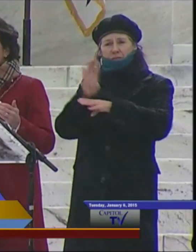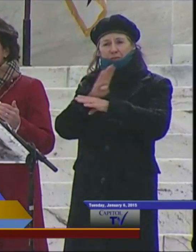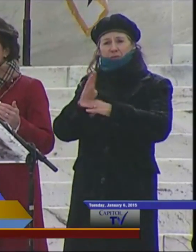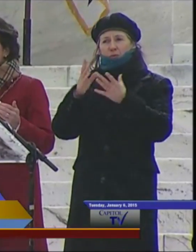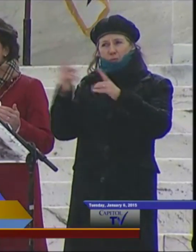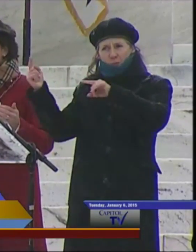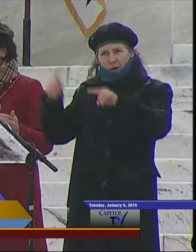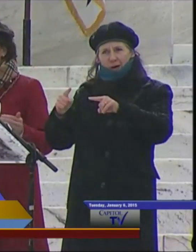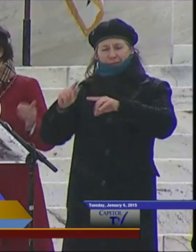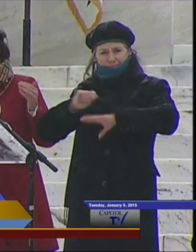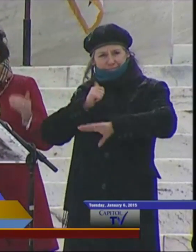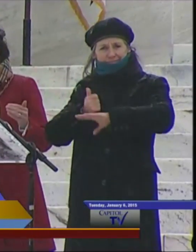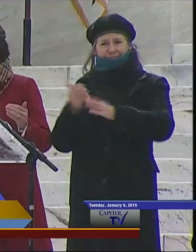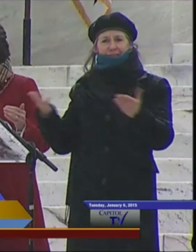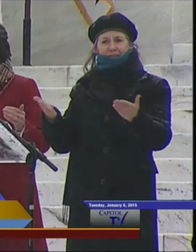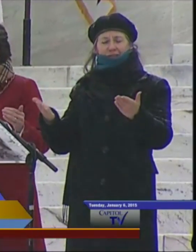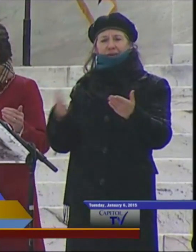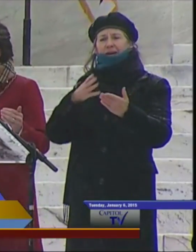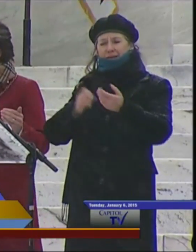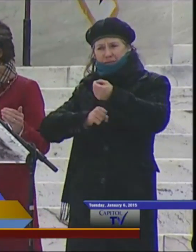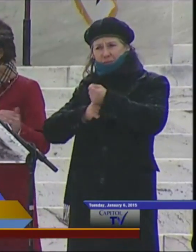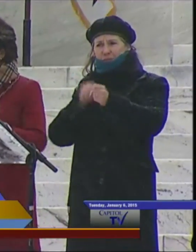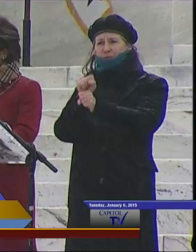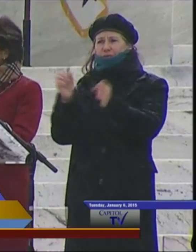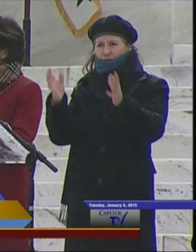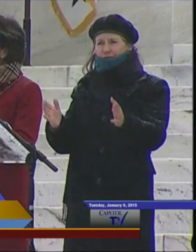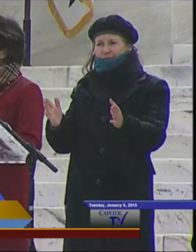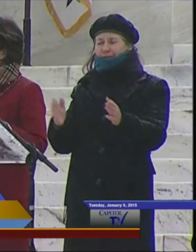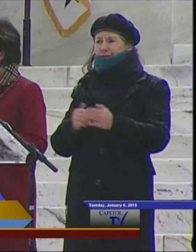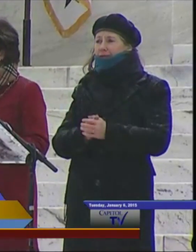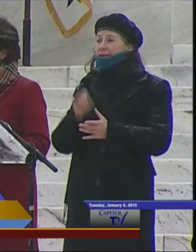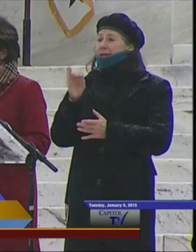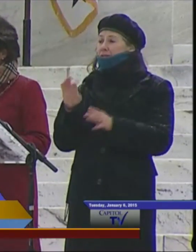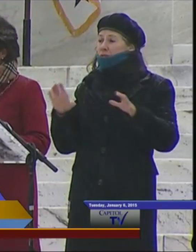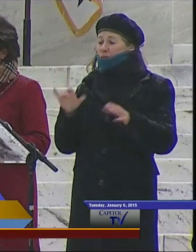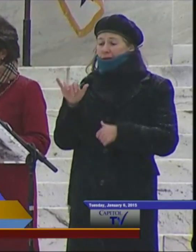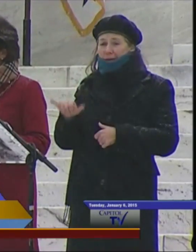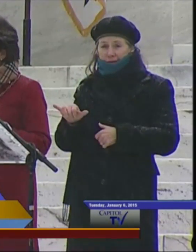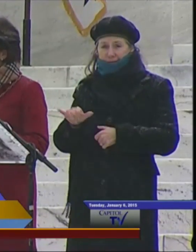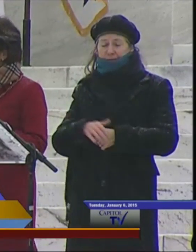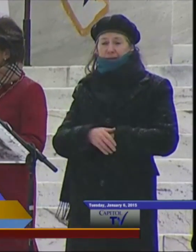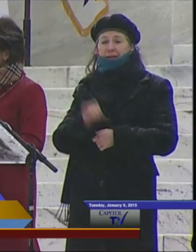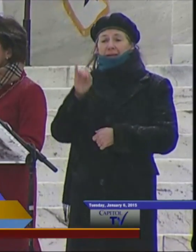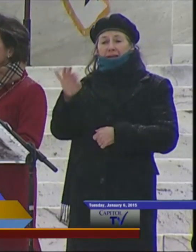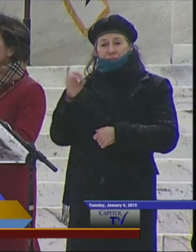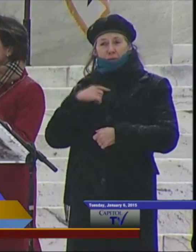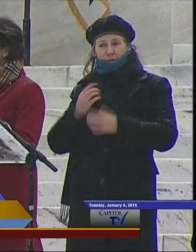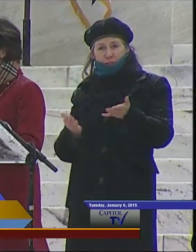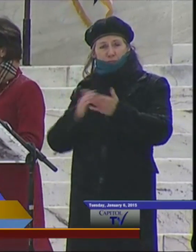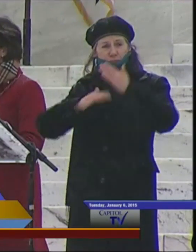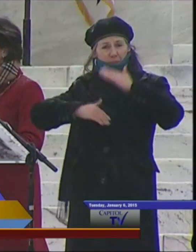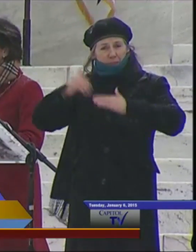add jobs, and also where we support our workers. If we do that, if we rebuild